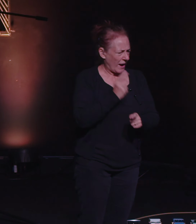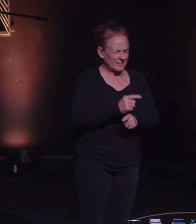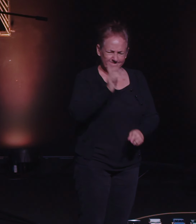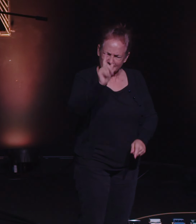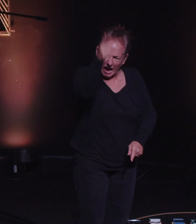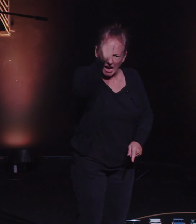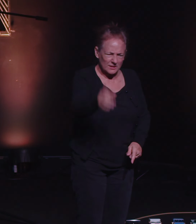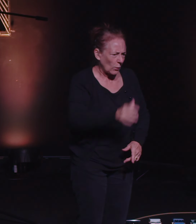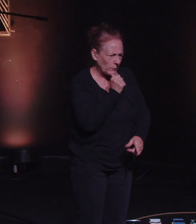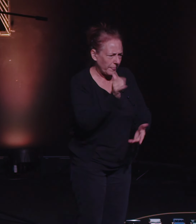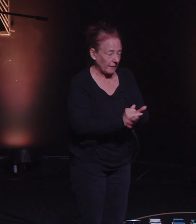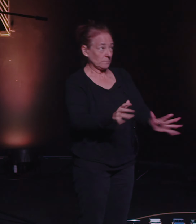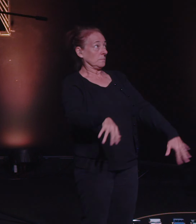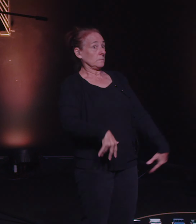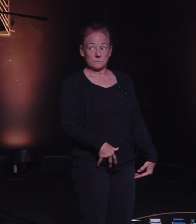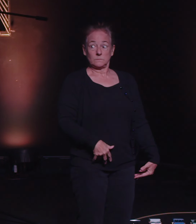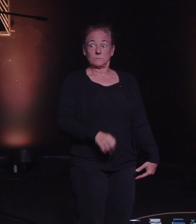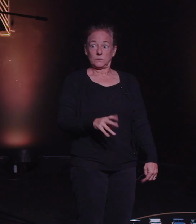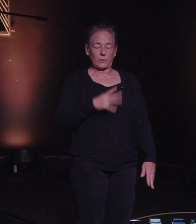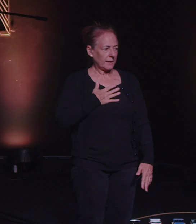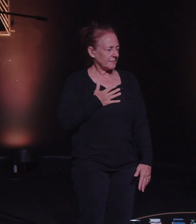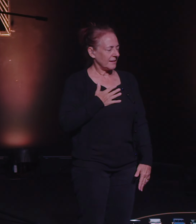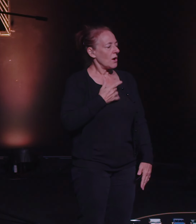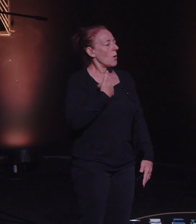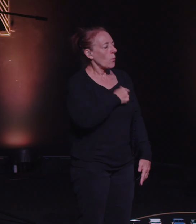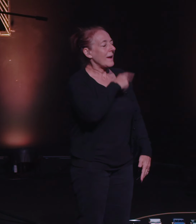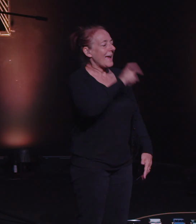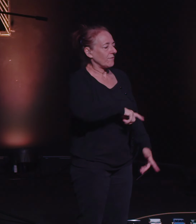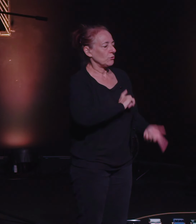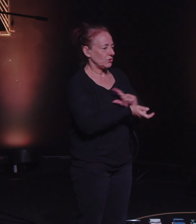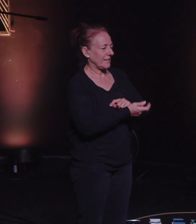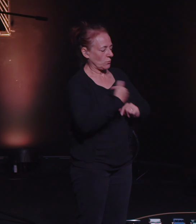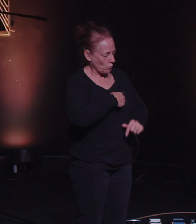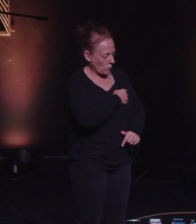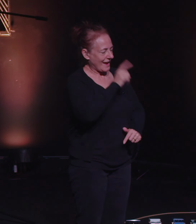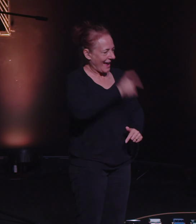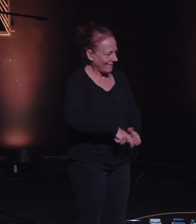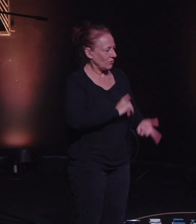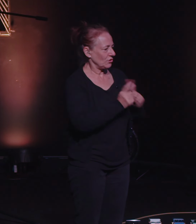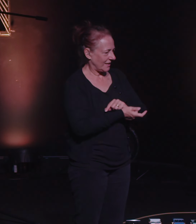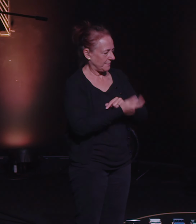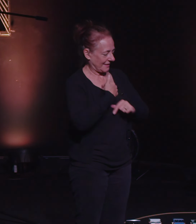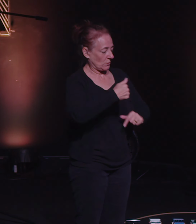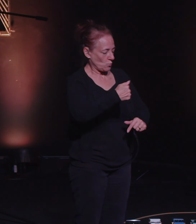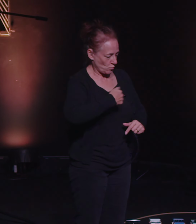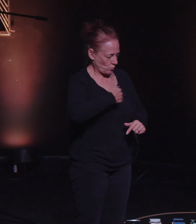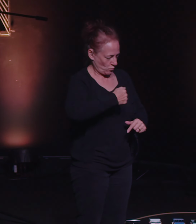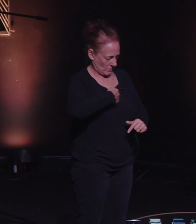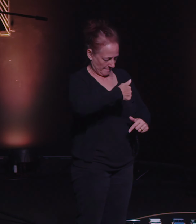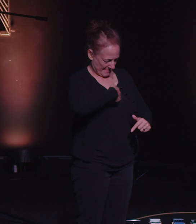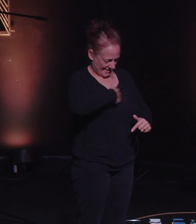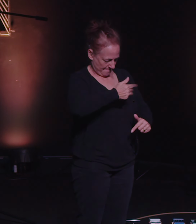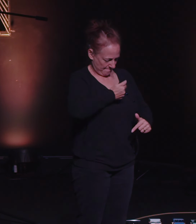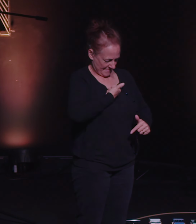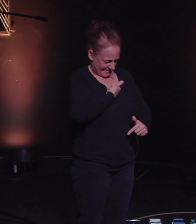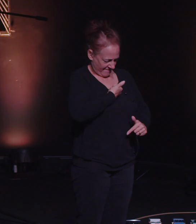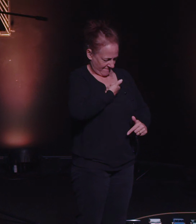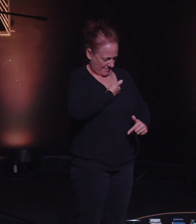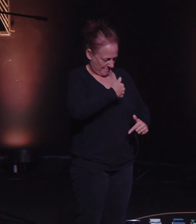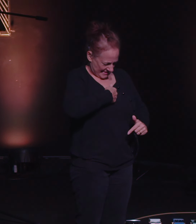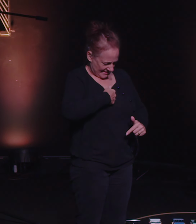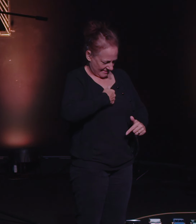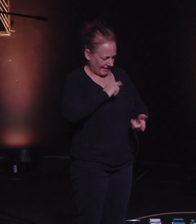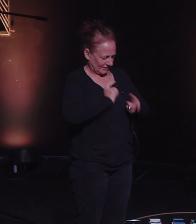that. If we want to see any change in this world, it'll happen because we change. Because we change